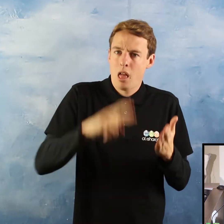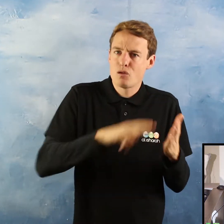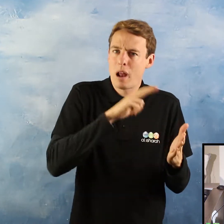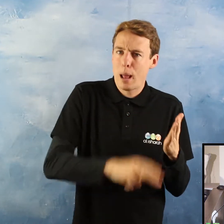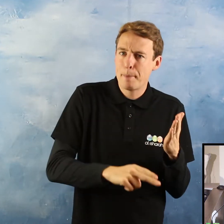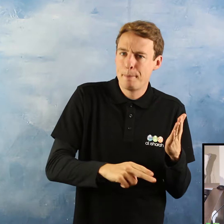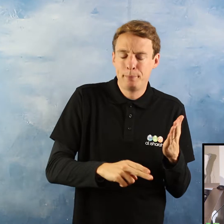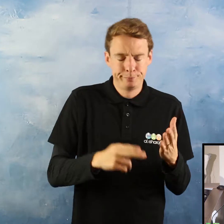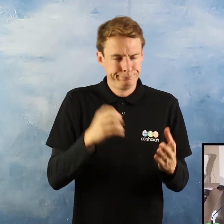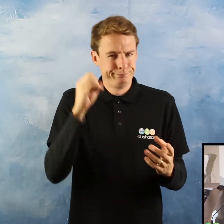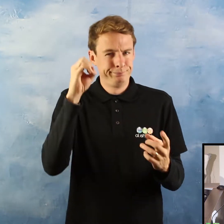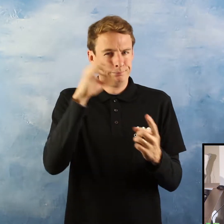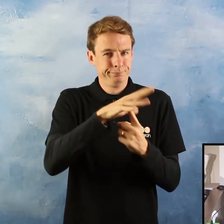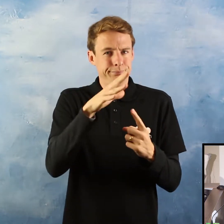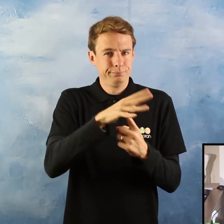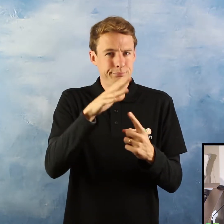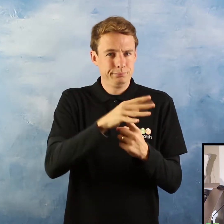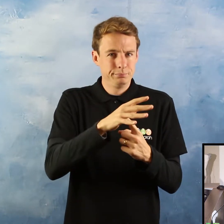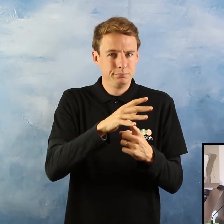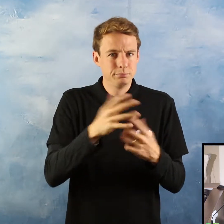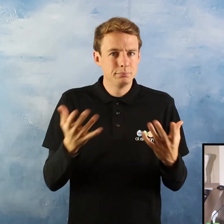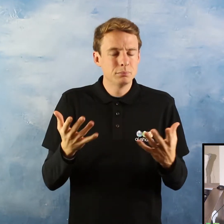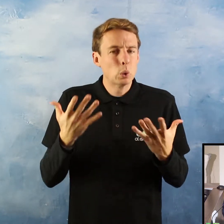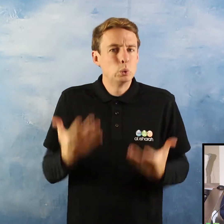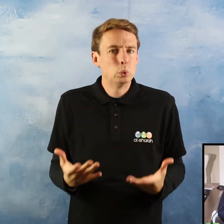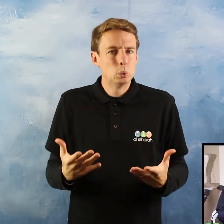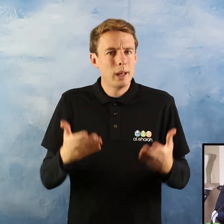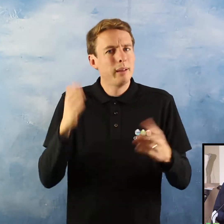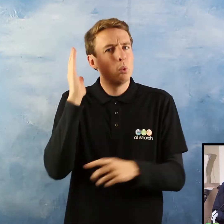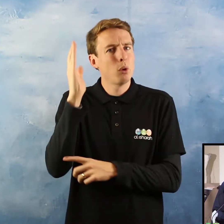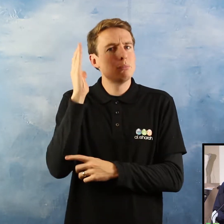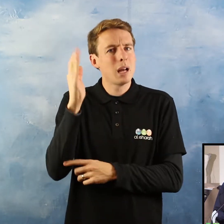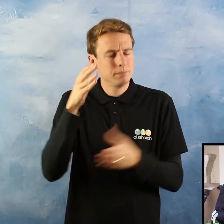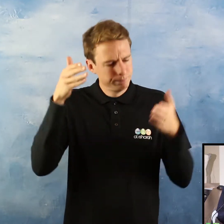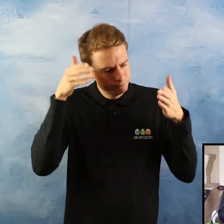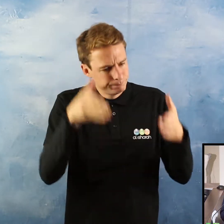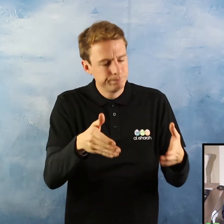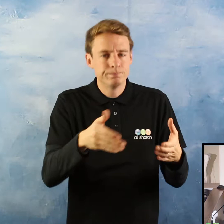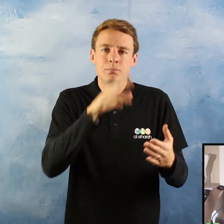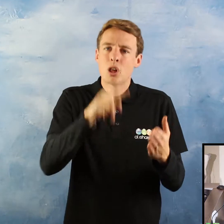is the concern we are talking about today, inshallah.